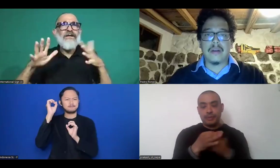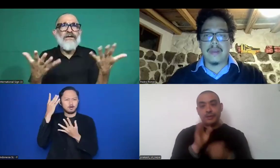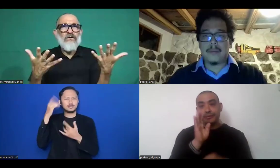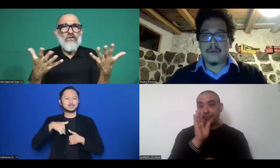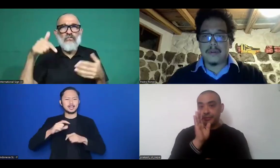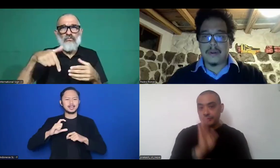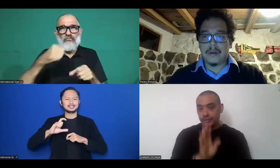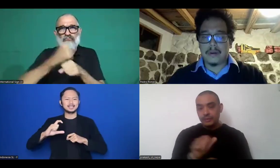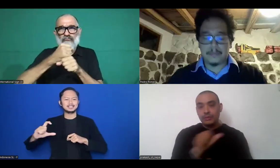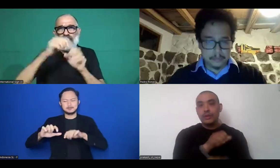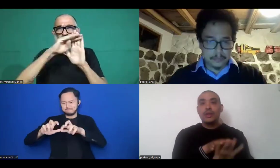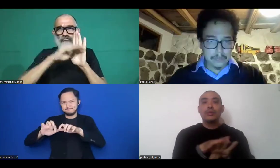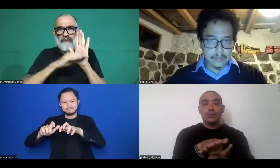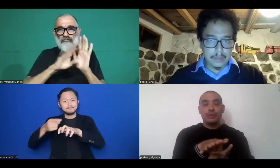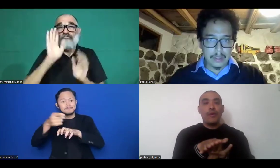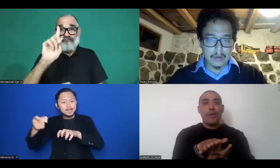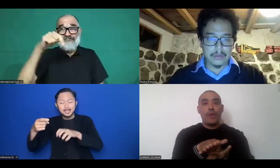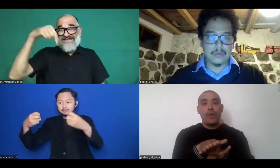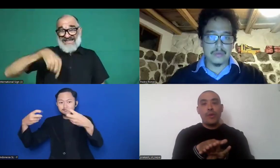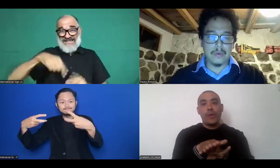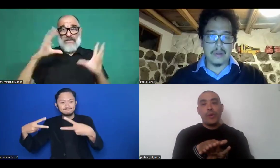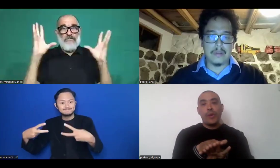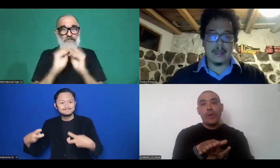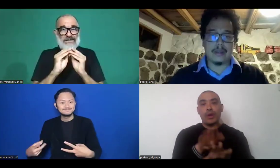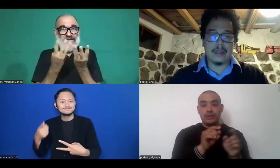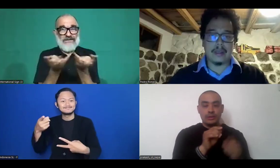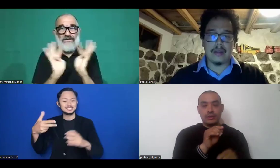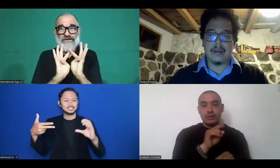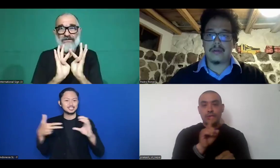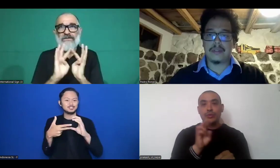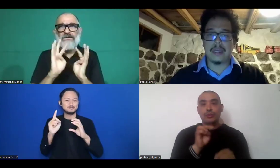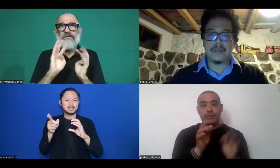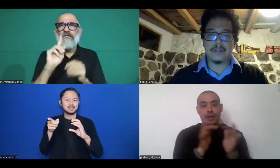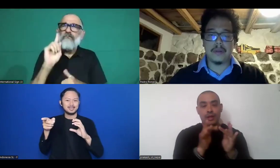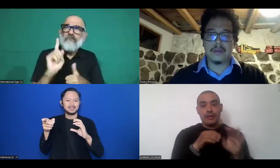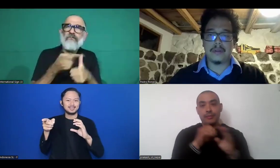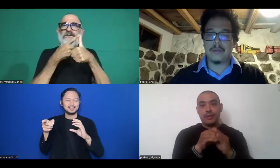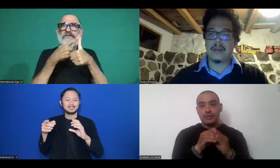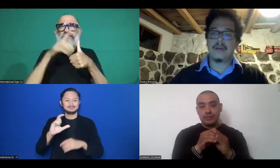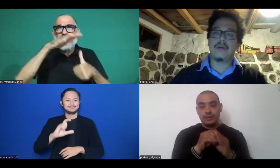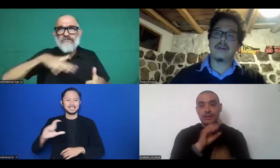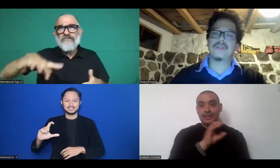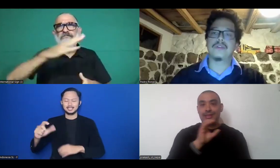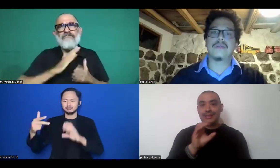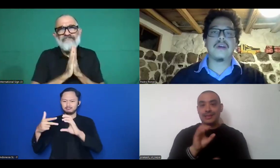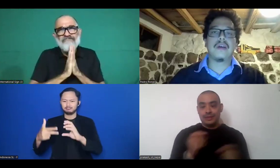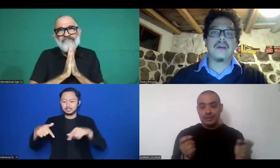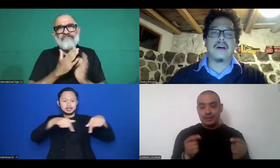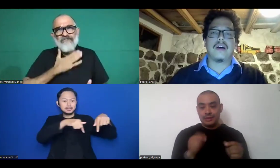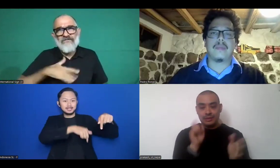are available on Zoom via the closed captions button below, and